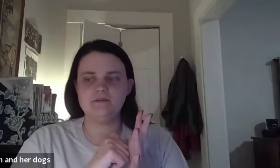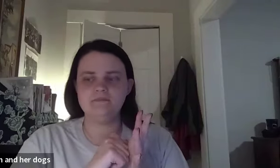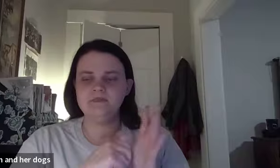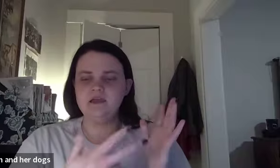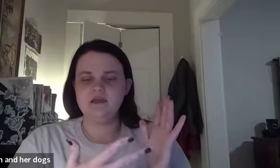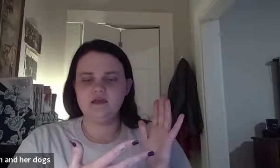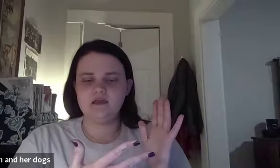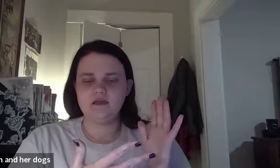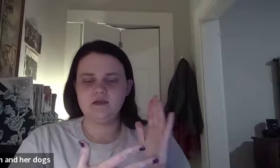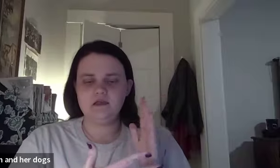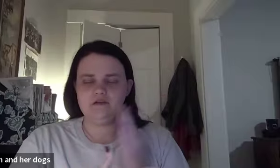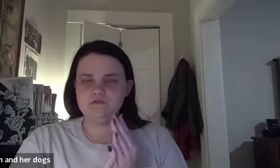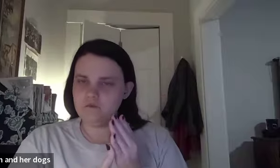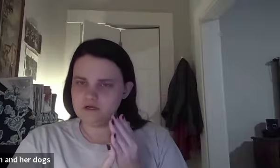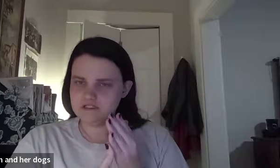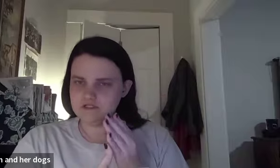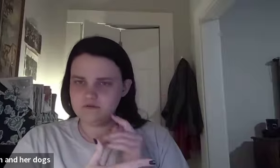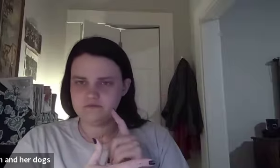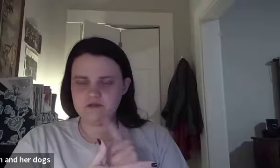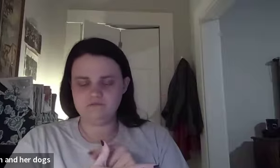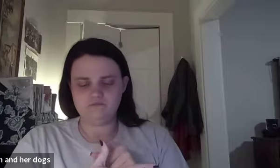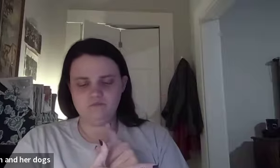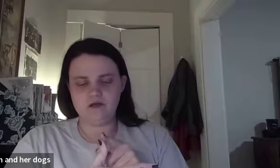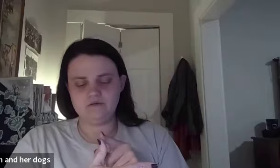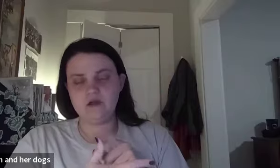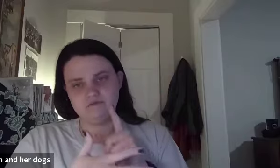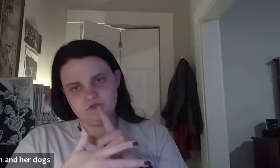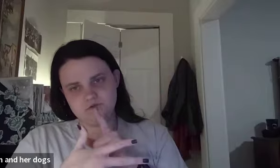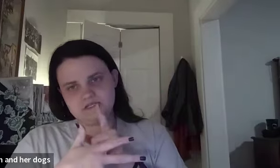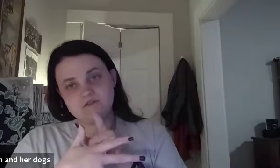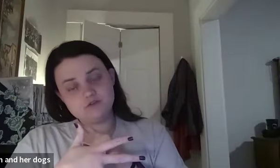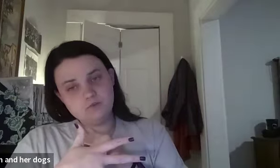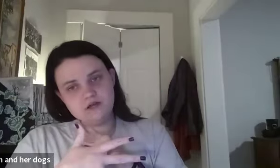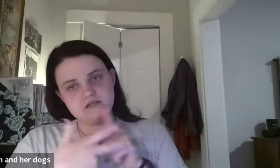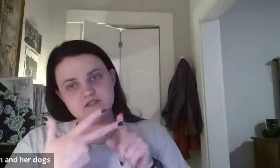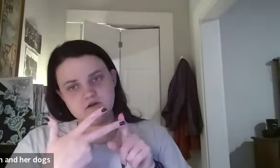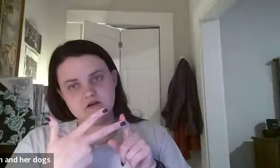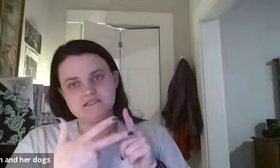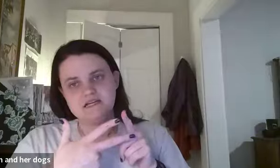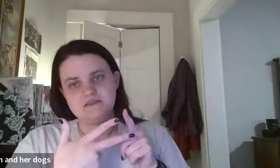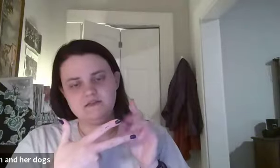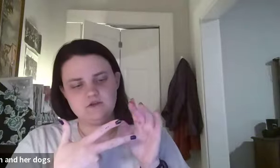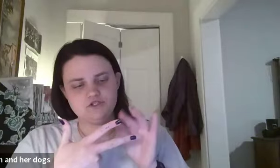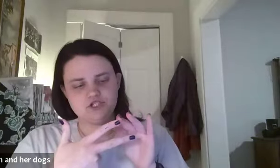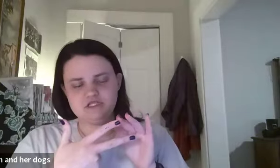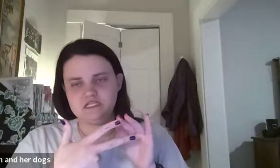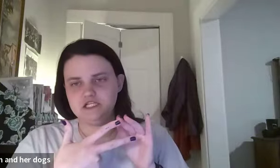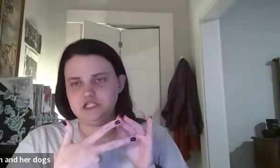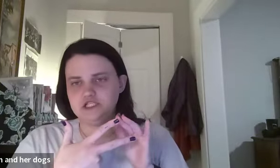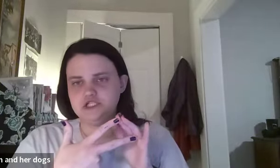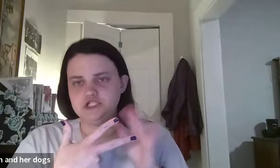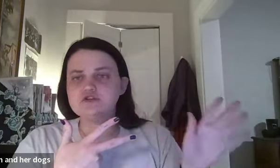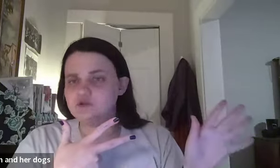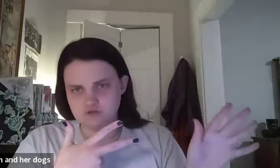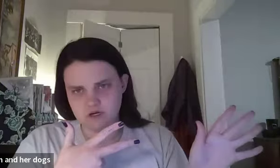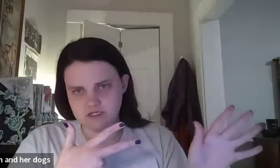on if you want to, well, okay, there's boy cousin, girl cousin, and then there's just the gender neutral